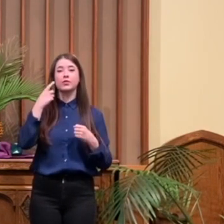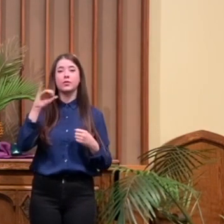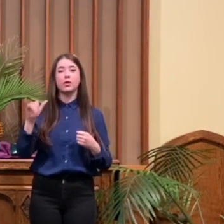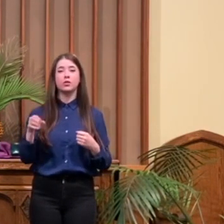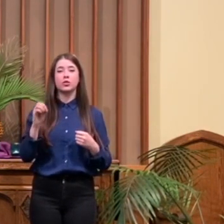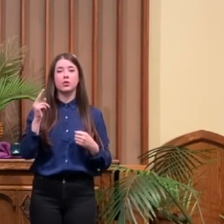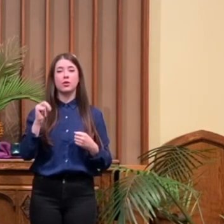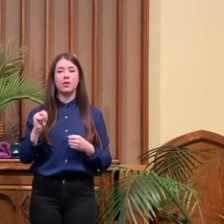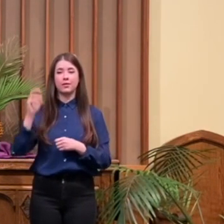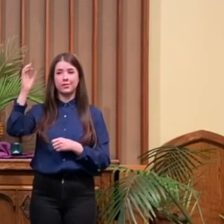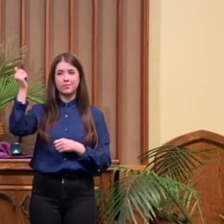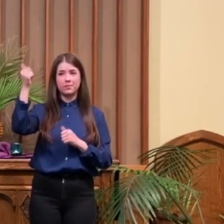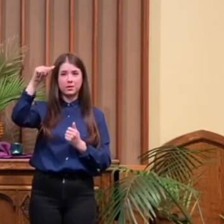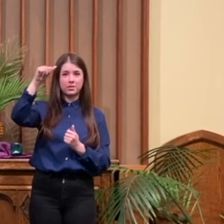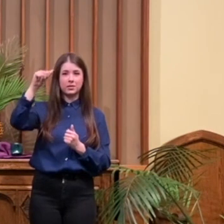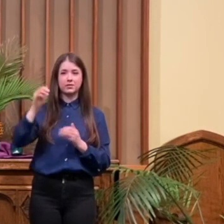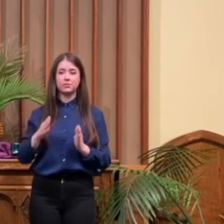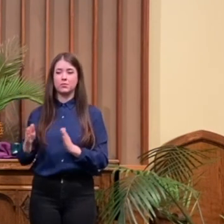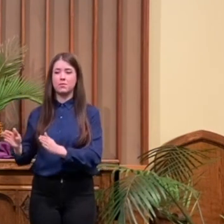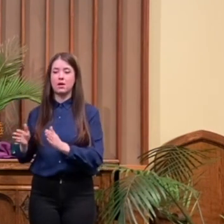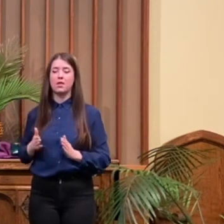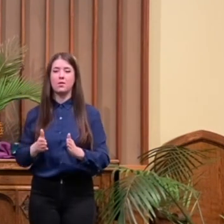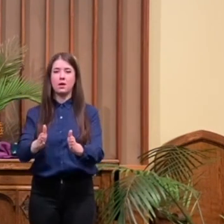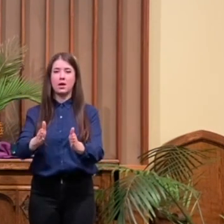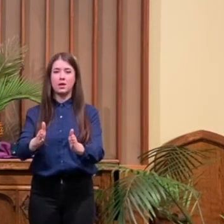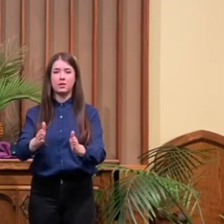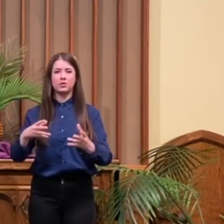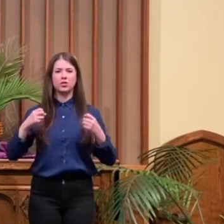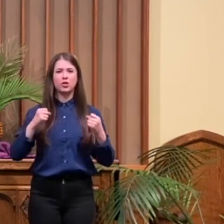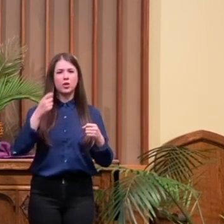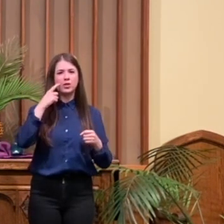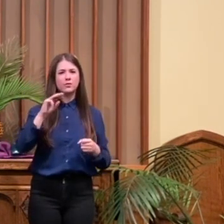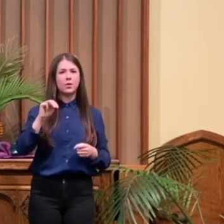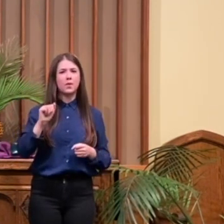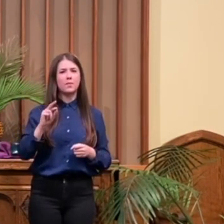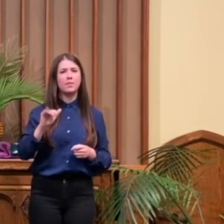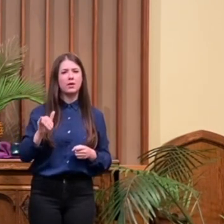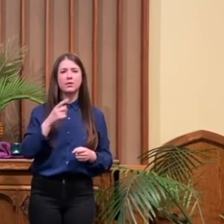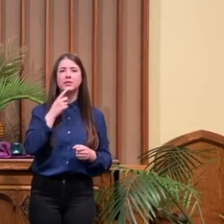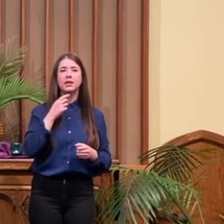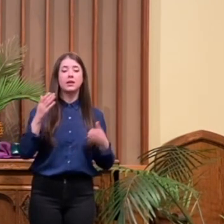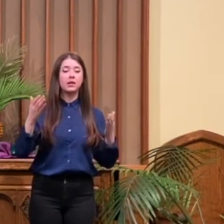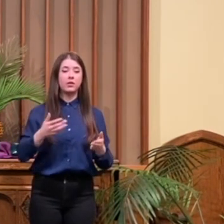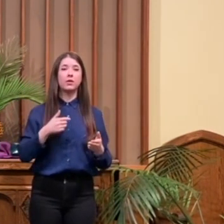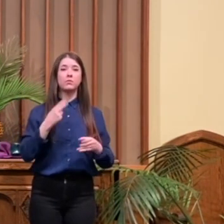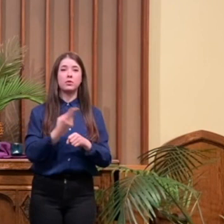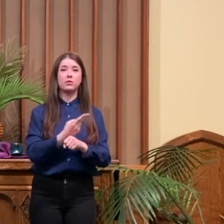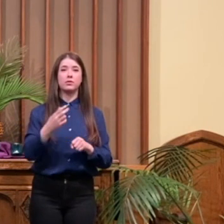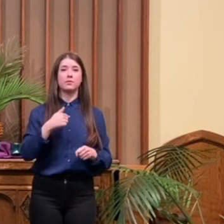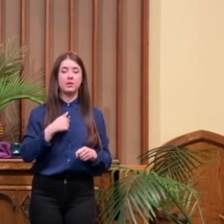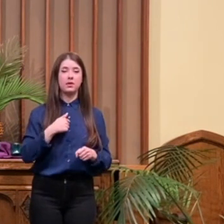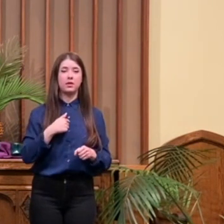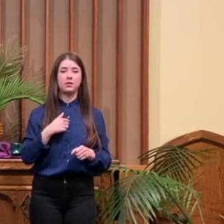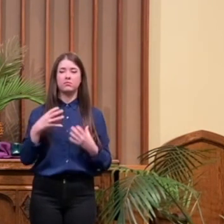prepare the way. It took courage for Mary to say, "Here I am, use me."